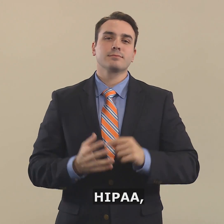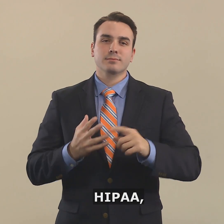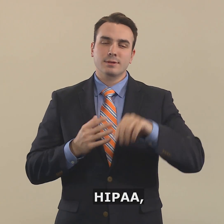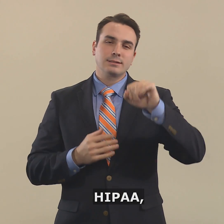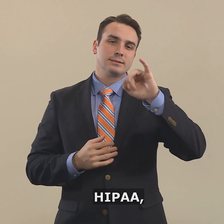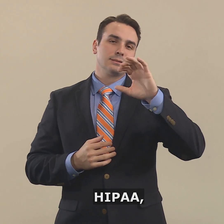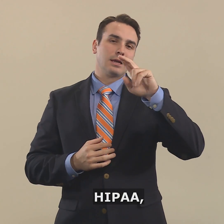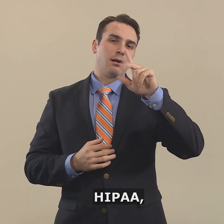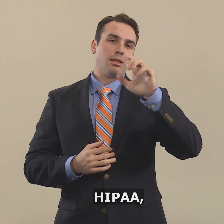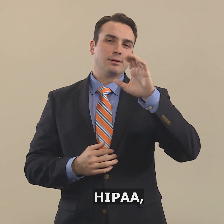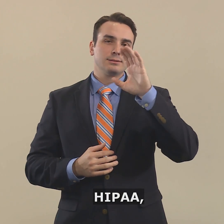HIPAA.